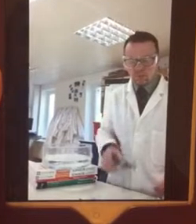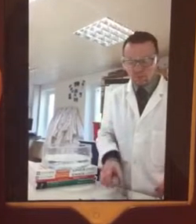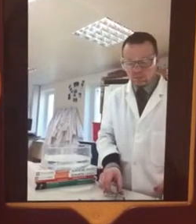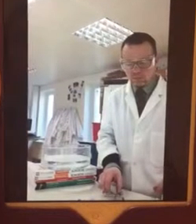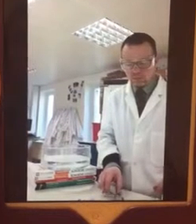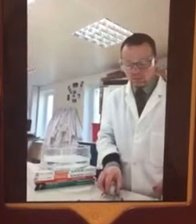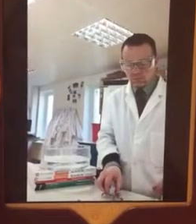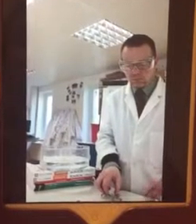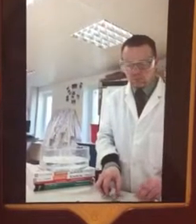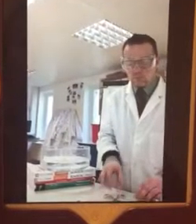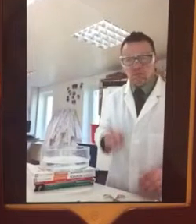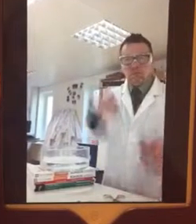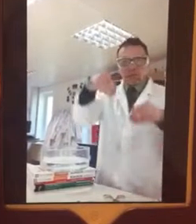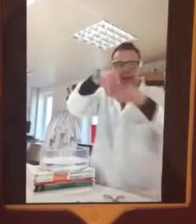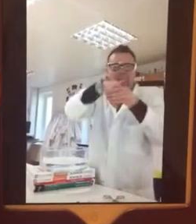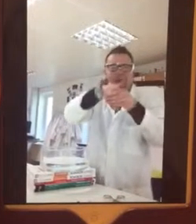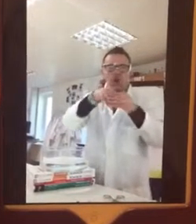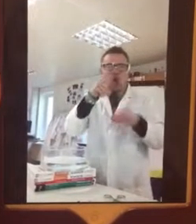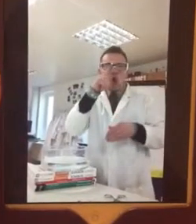So this is lithium.